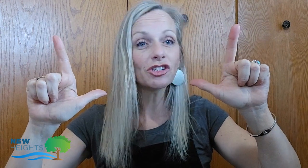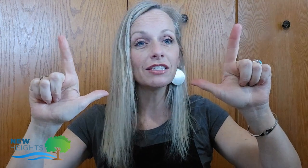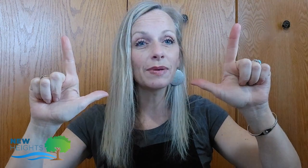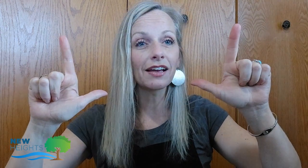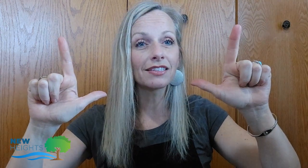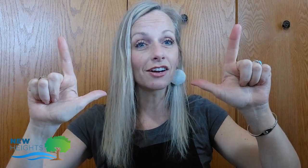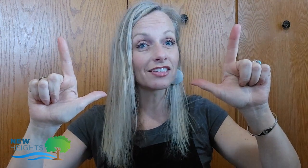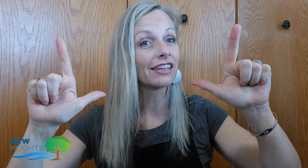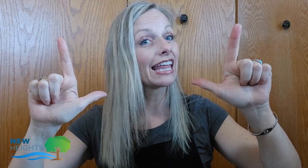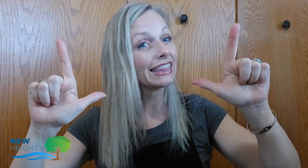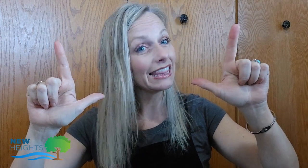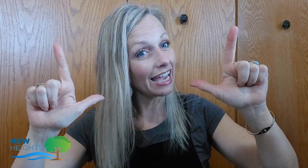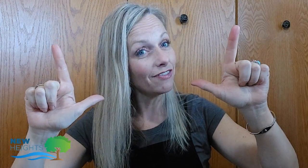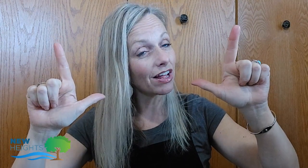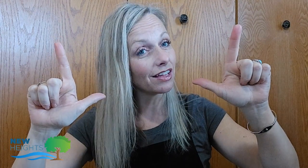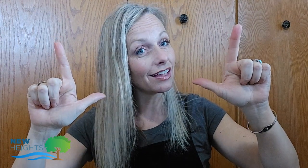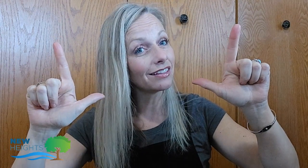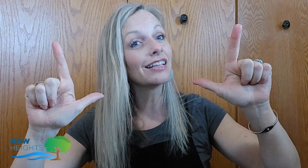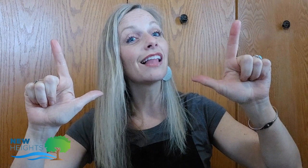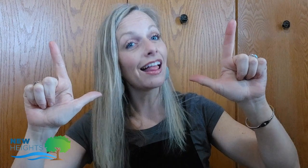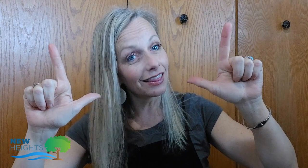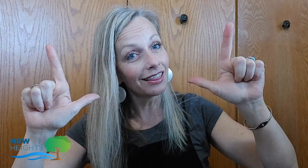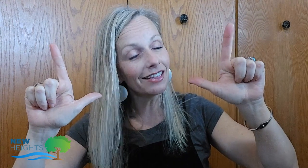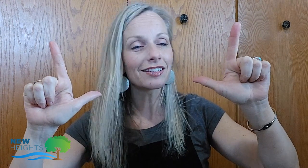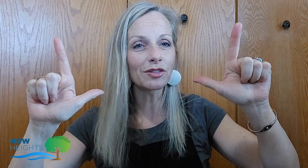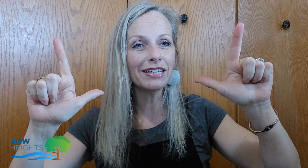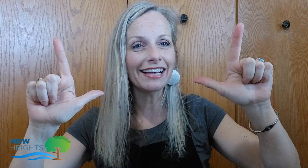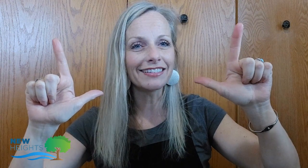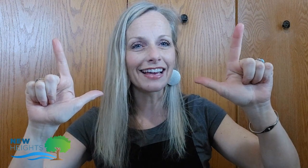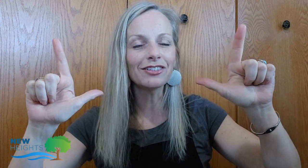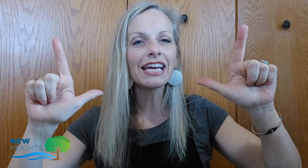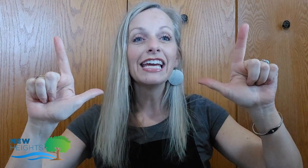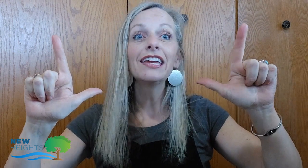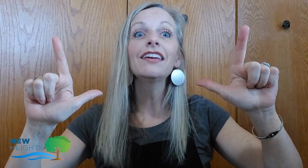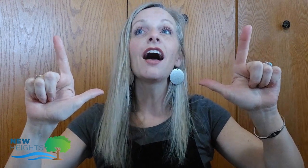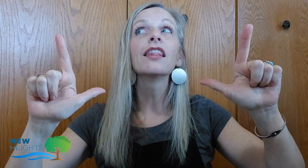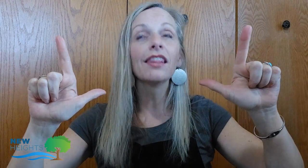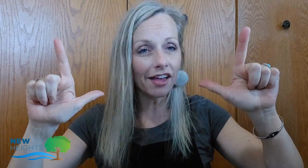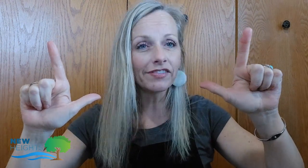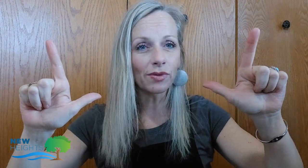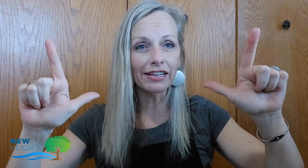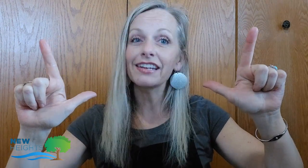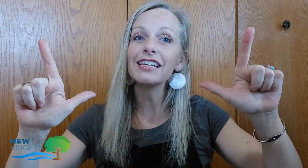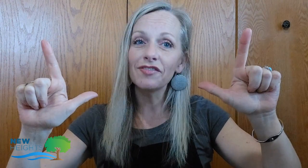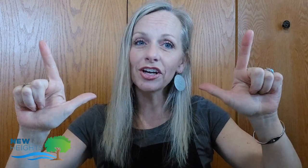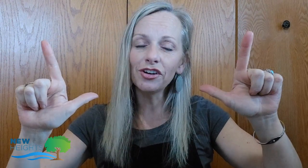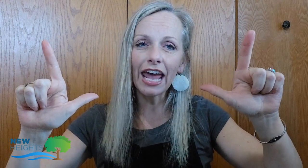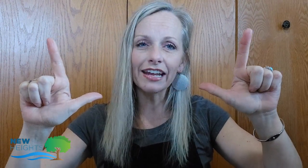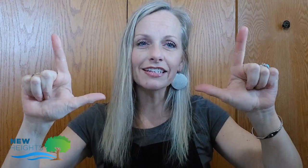is because our son Leif, L, starts with an L sound. He loves running, and he's very good at it.